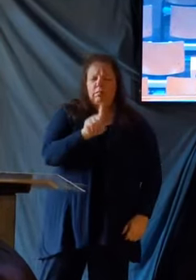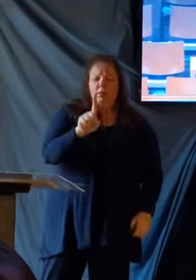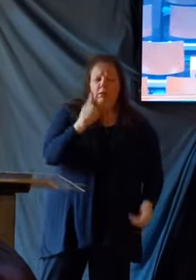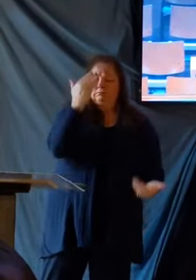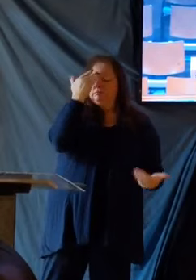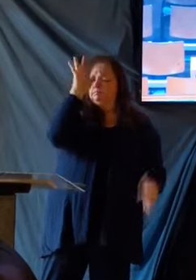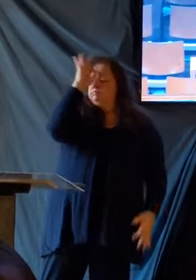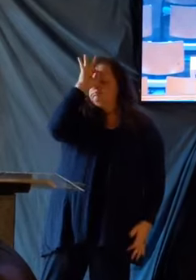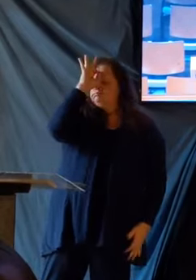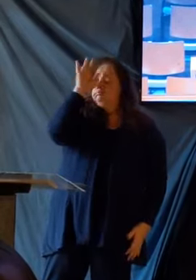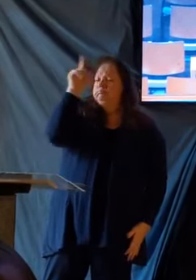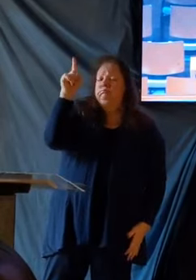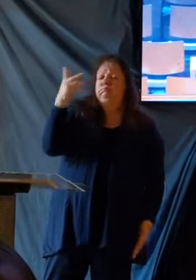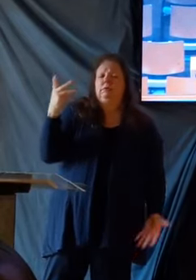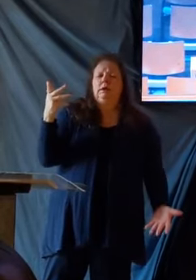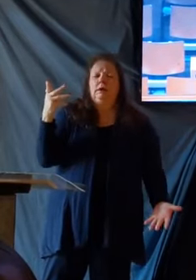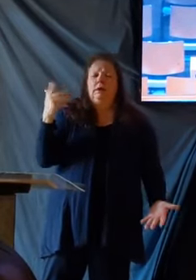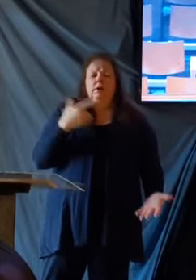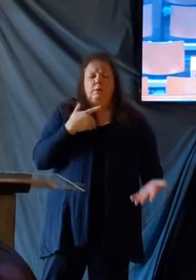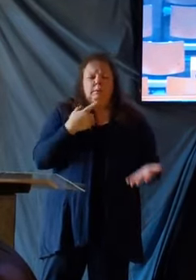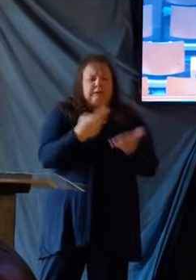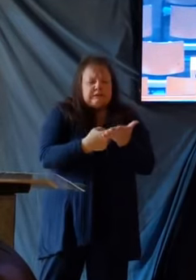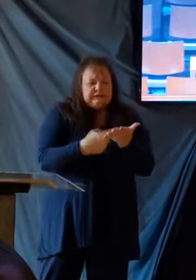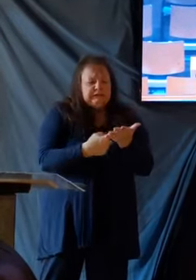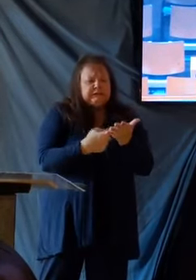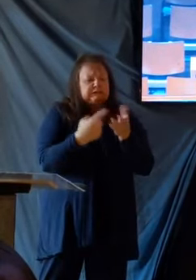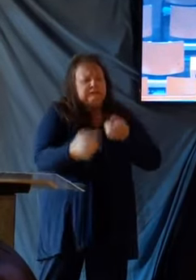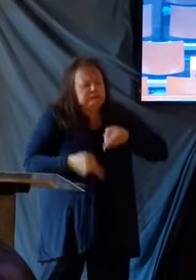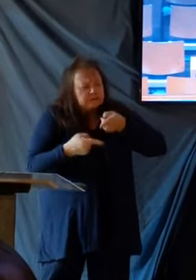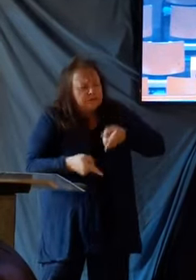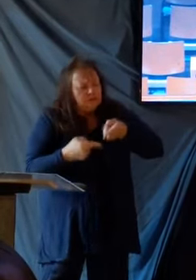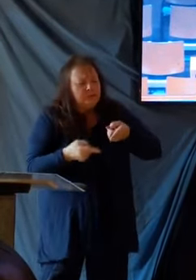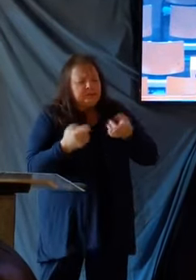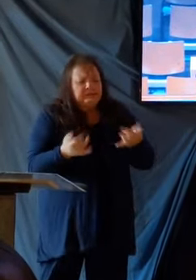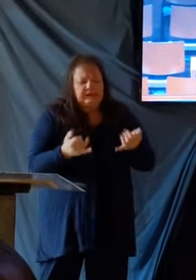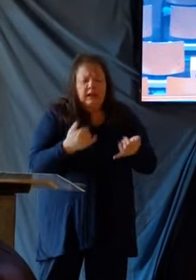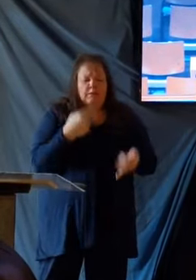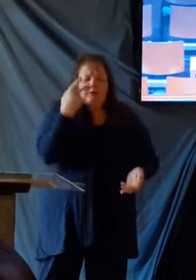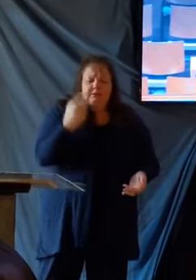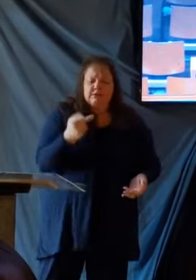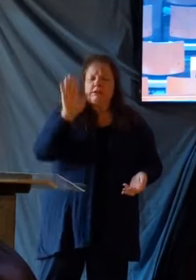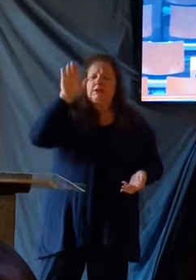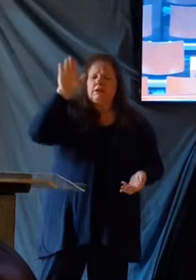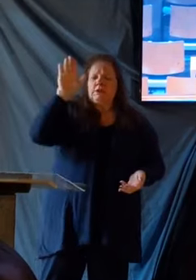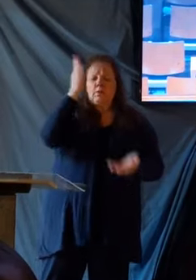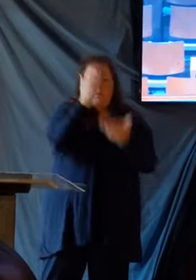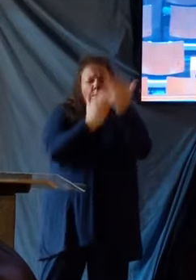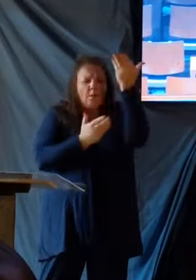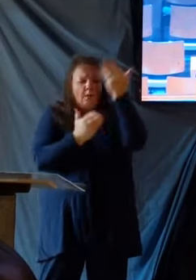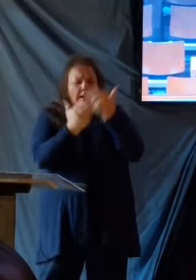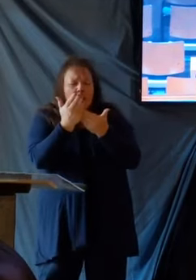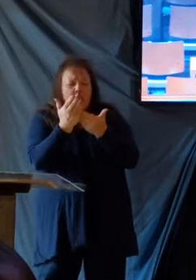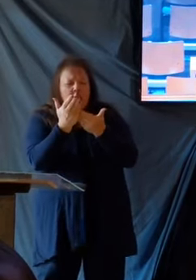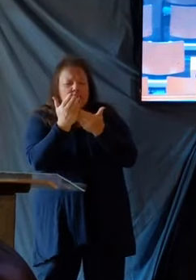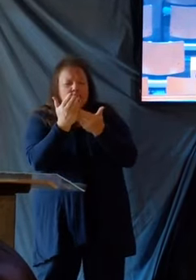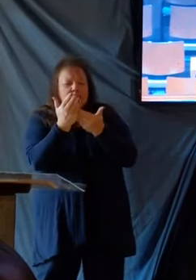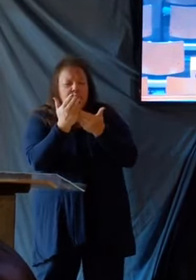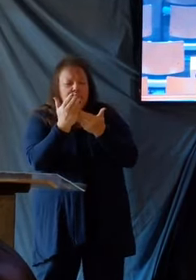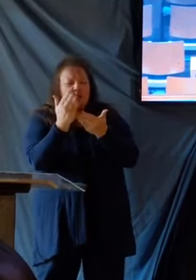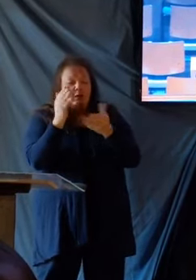Lord, even as we talk about the difficulties of this day and see a manifestation of your hand in judgment and